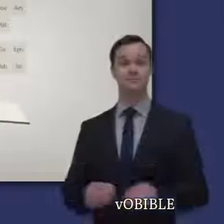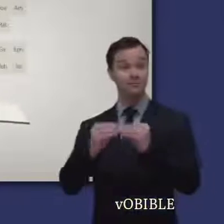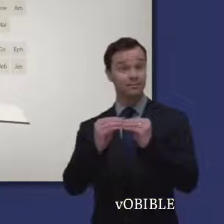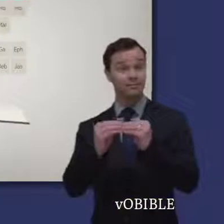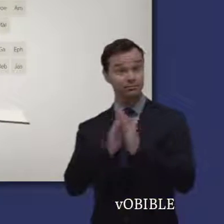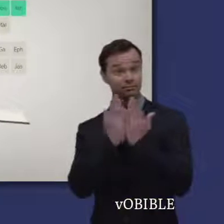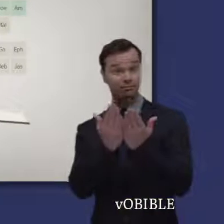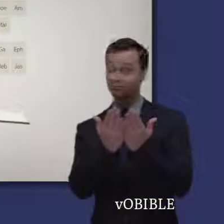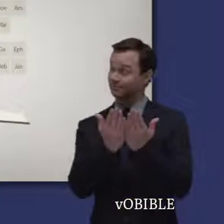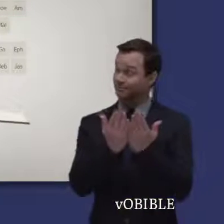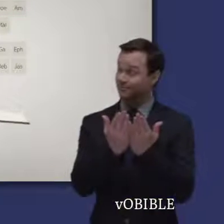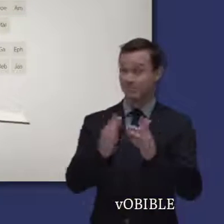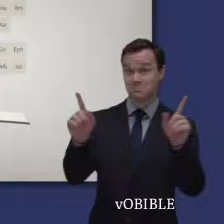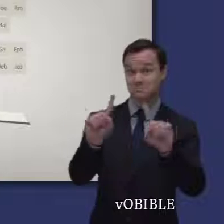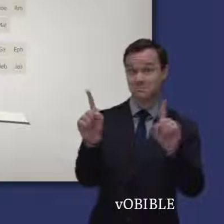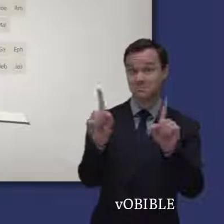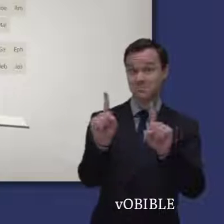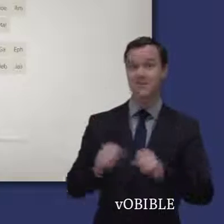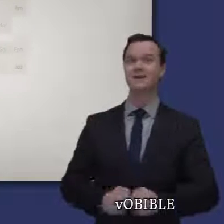An introduction to the book of Micah.